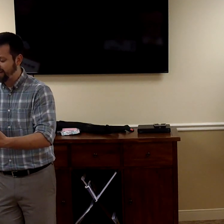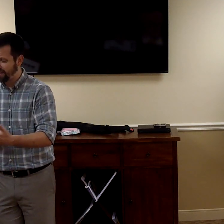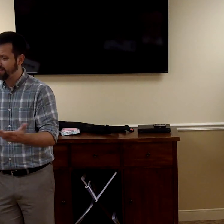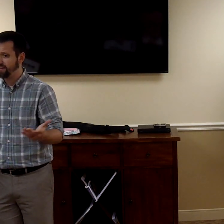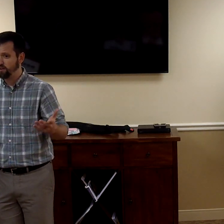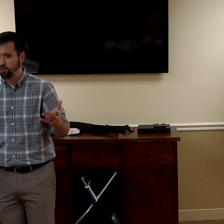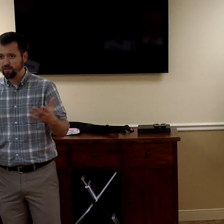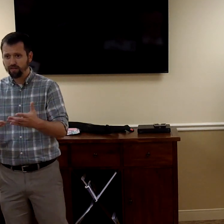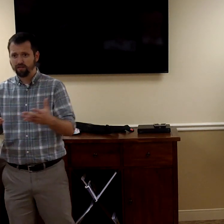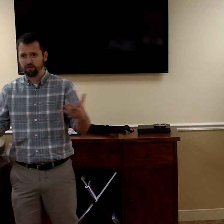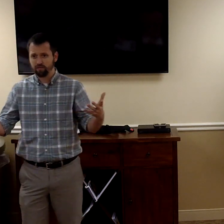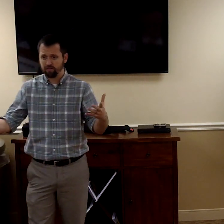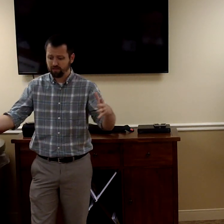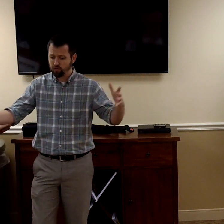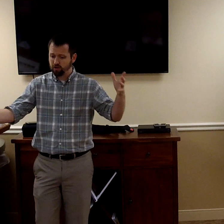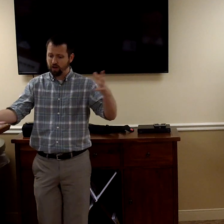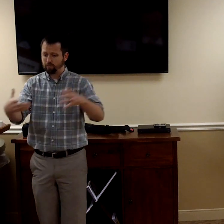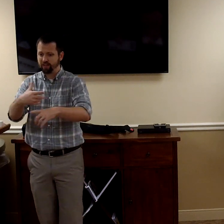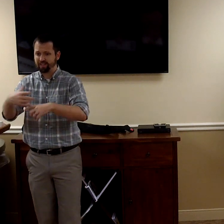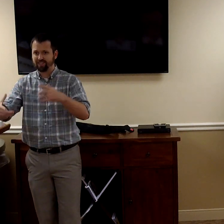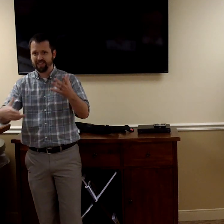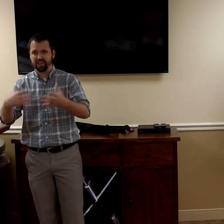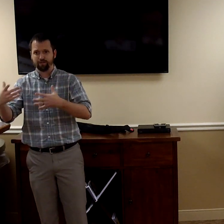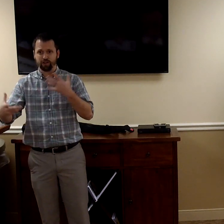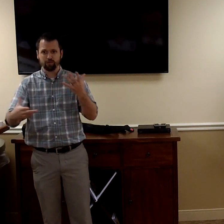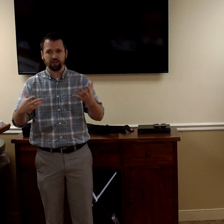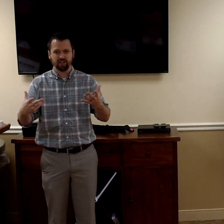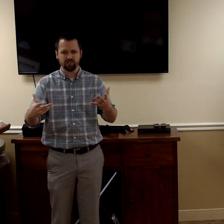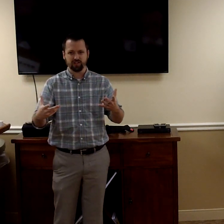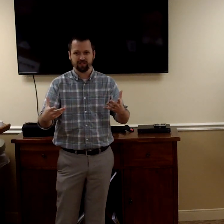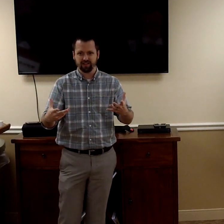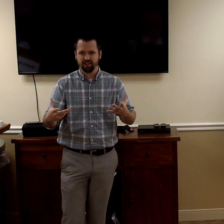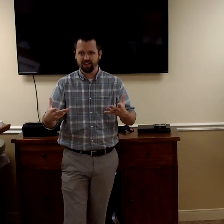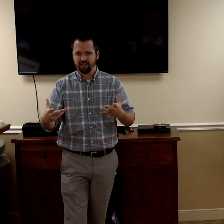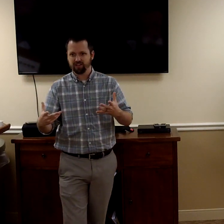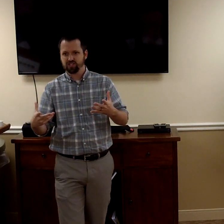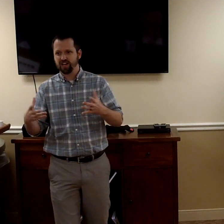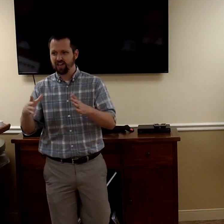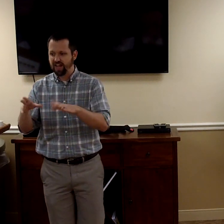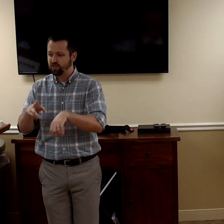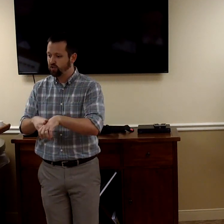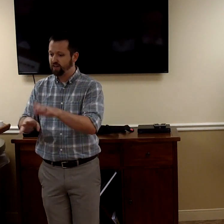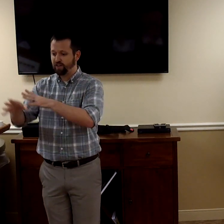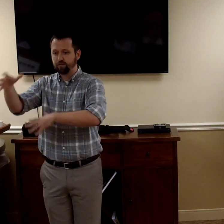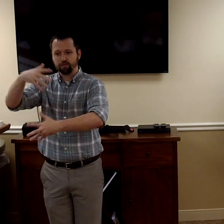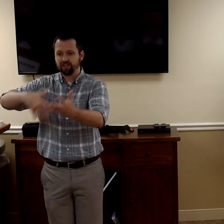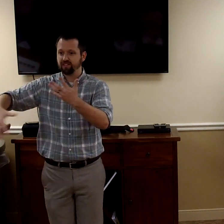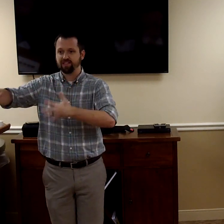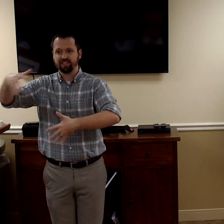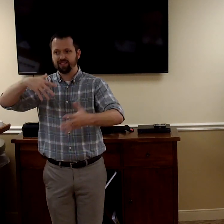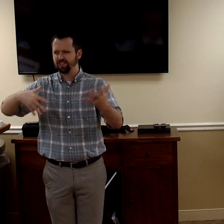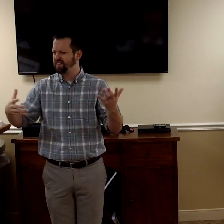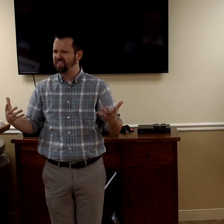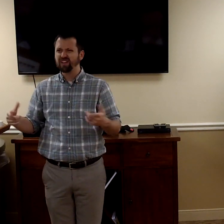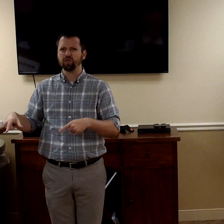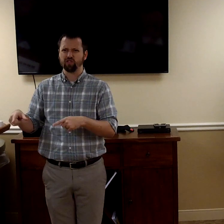it. And, it was its own complex thing for communication. And it just kind of naturally developed among these kids at this, I think it was a